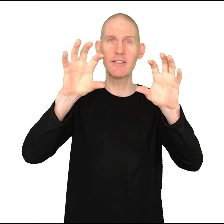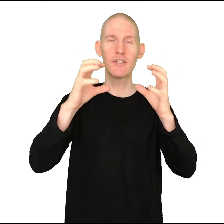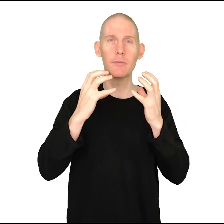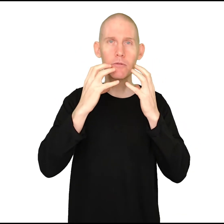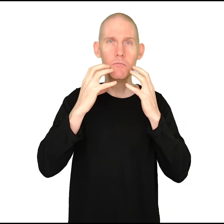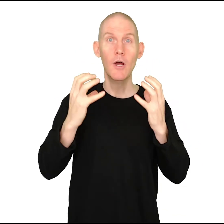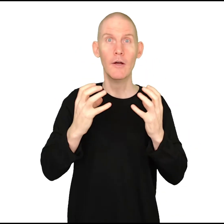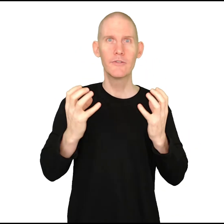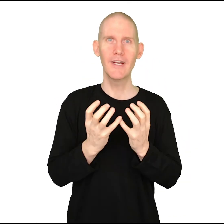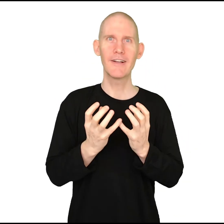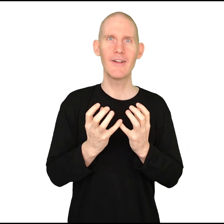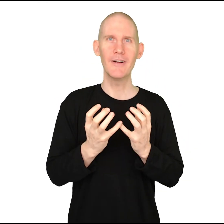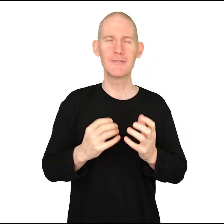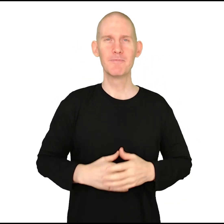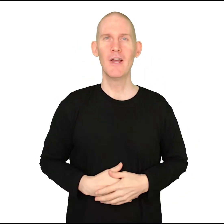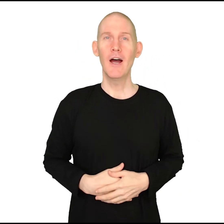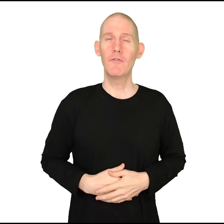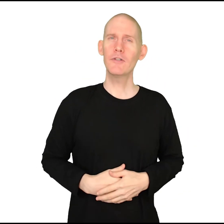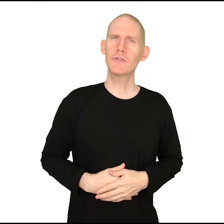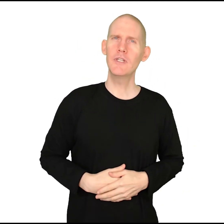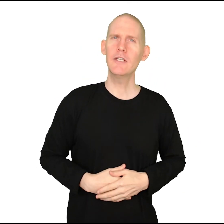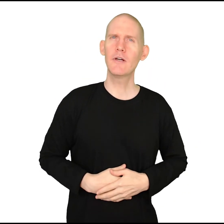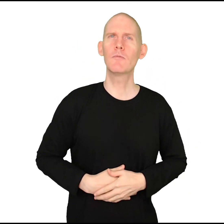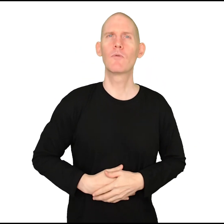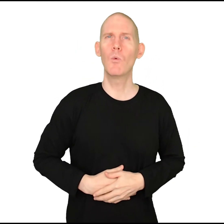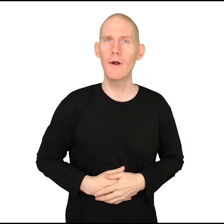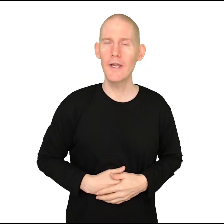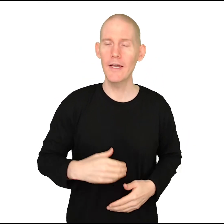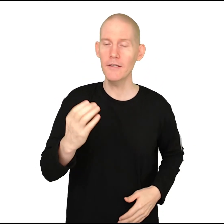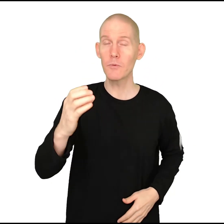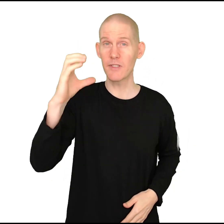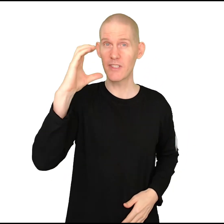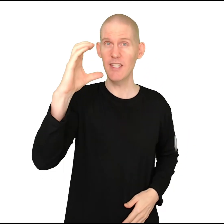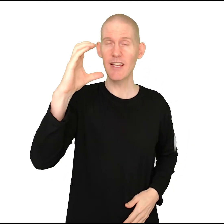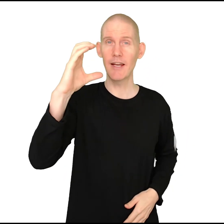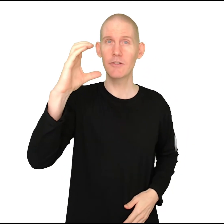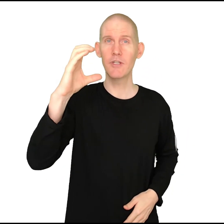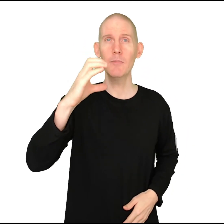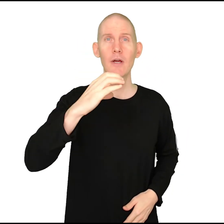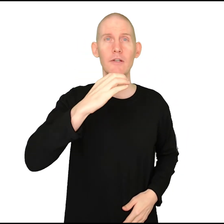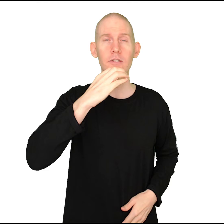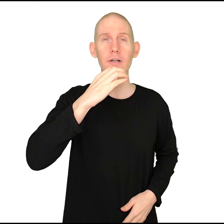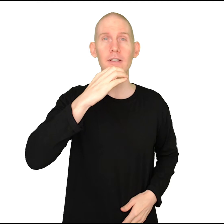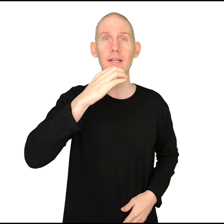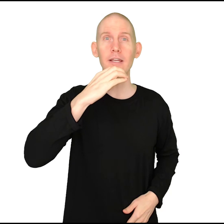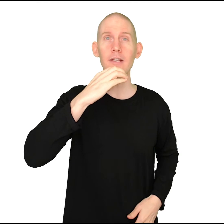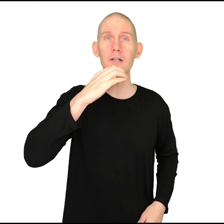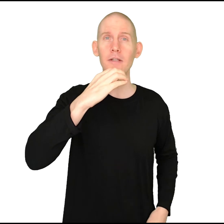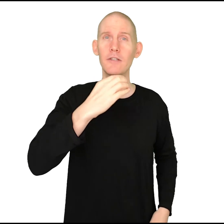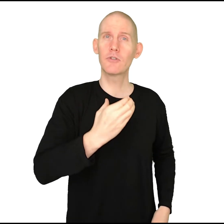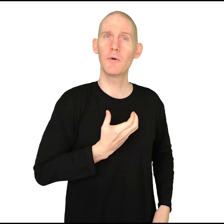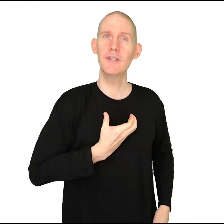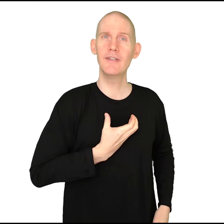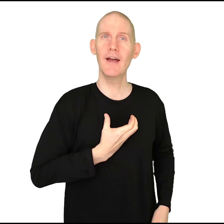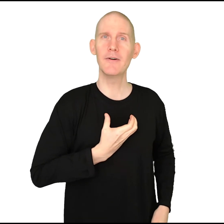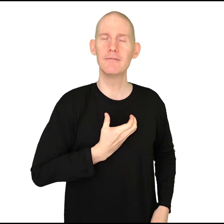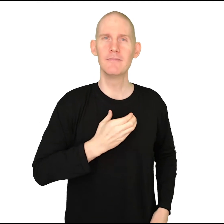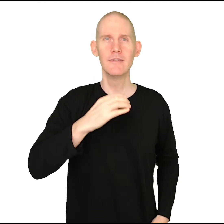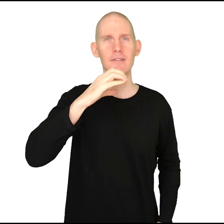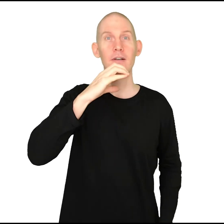shapes. Santa Claus. I've also seen it done with one hand with the C hand shape, starting like here and then just going down.